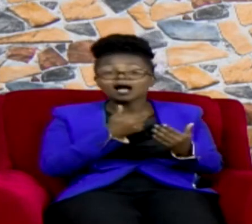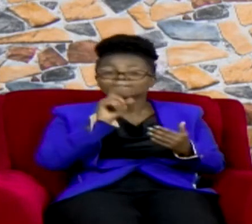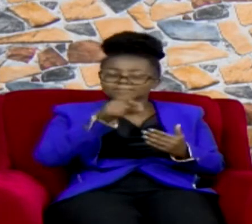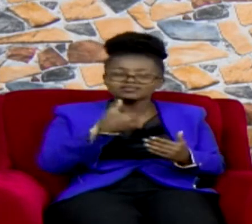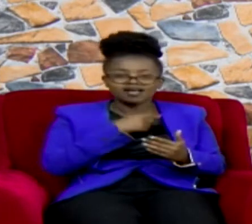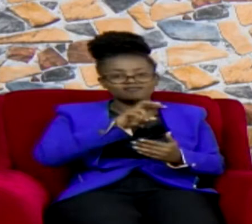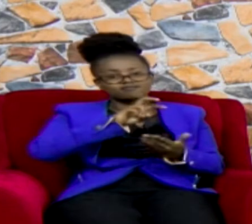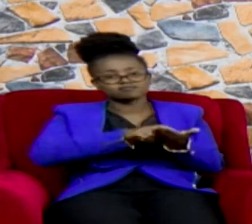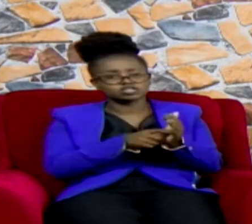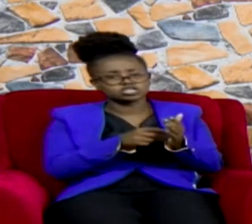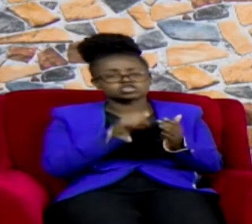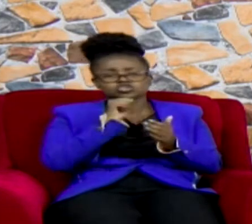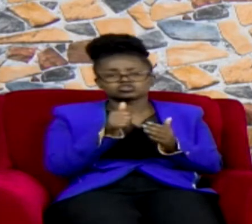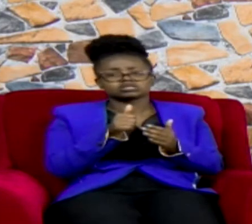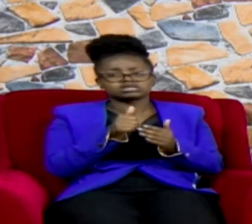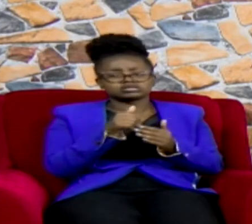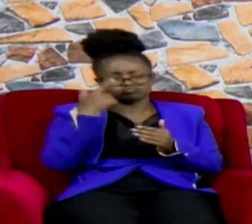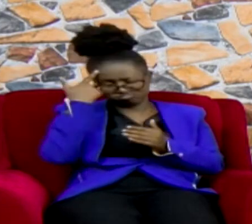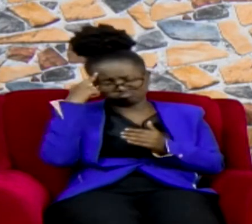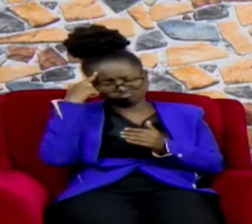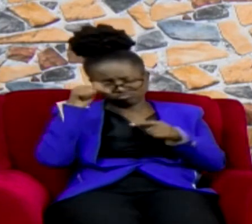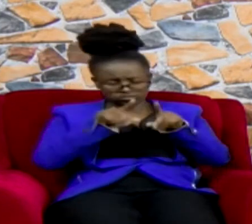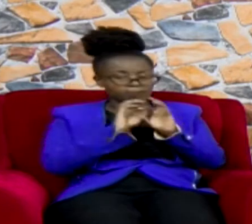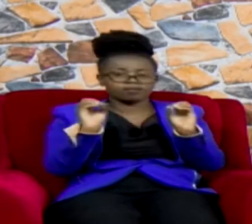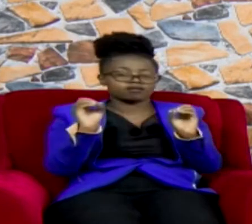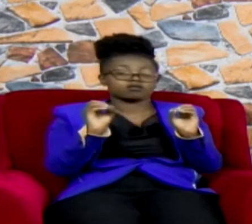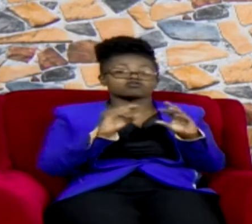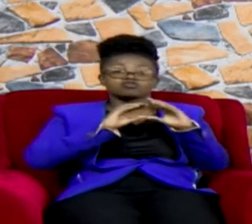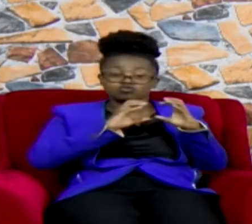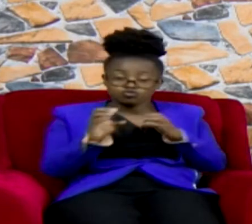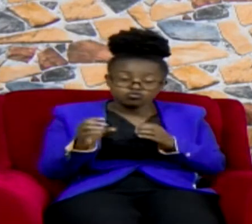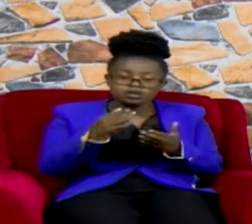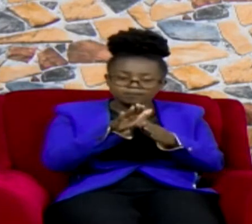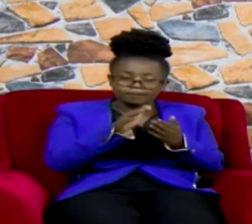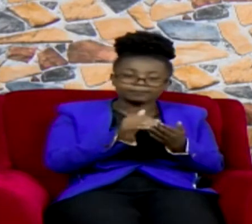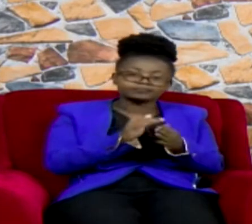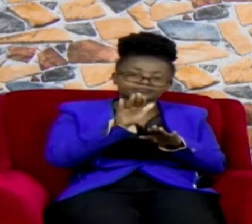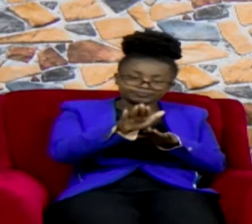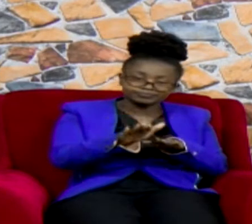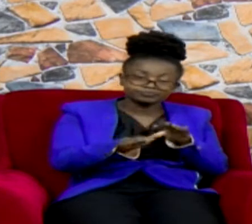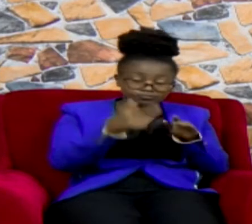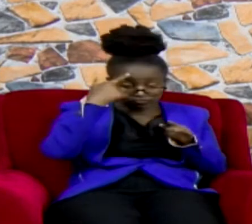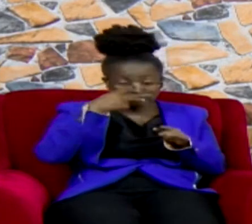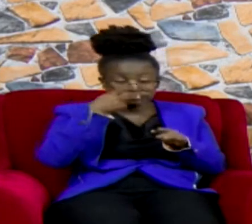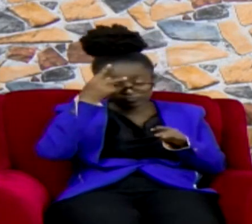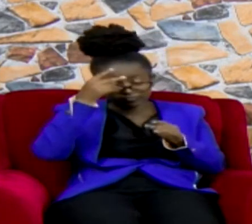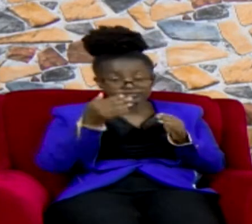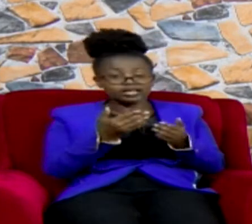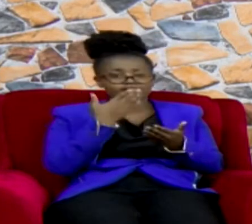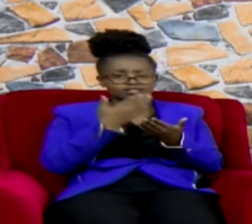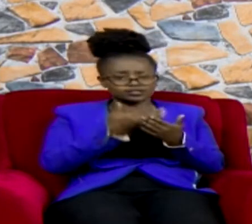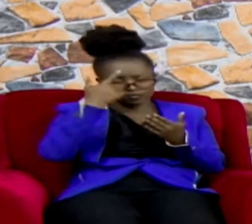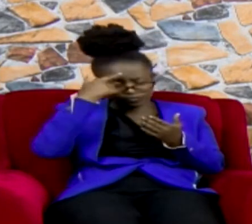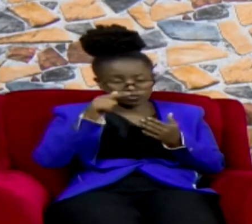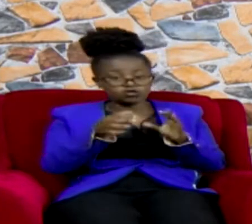meaning. So it's not an assumption that they will figure it out. So you have to really do it step by step for the parents at home. Thank you for joining us. Those who are